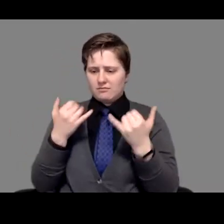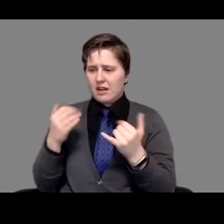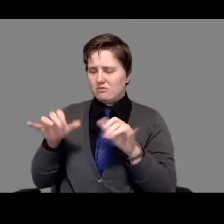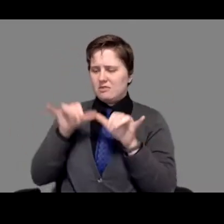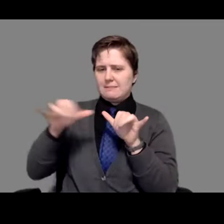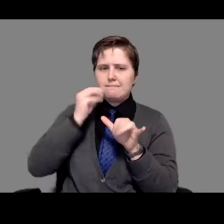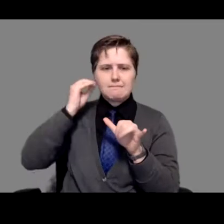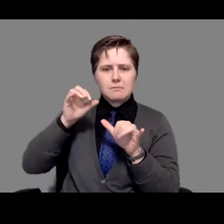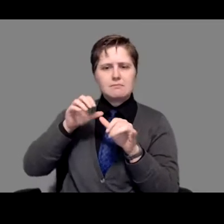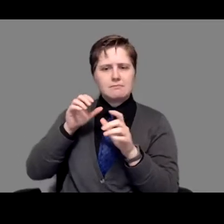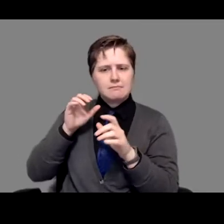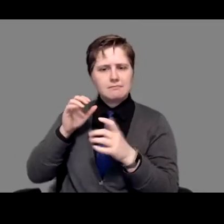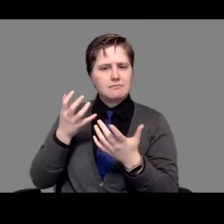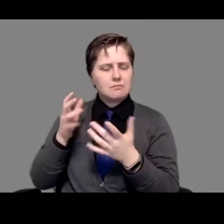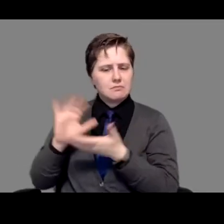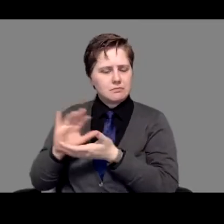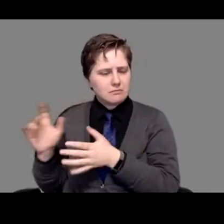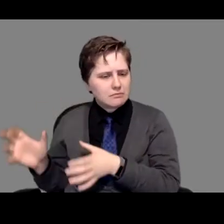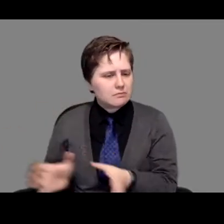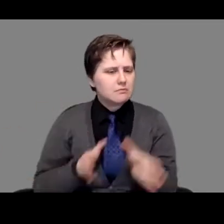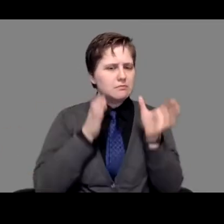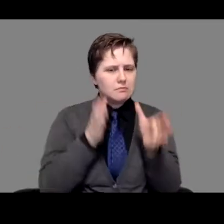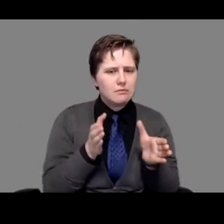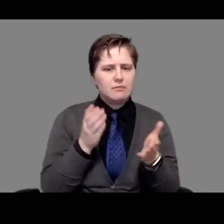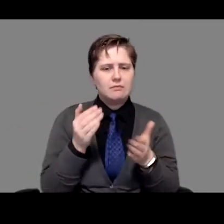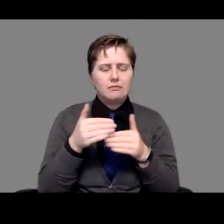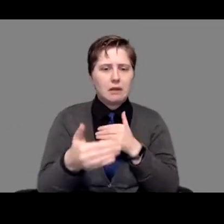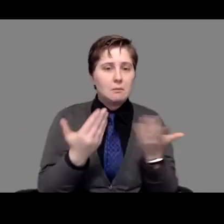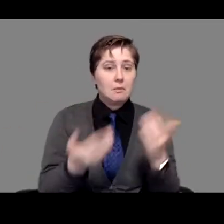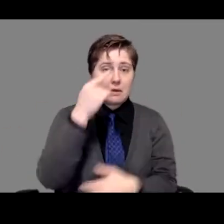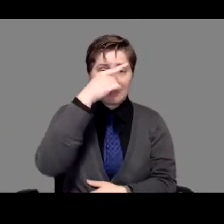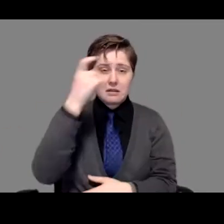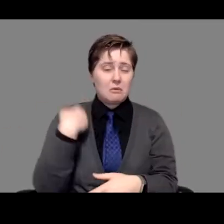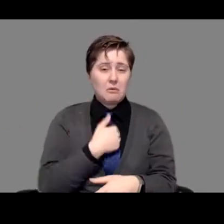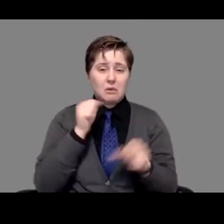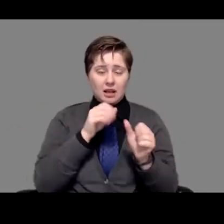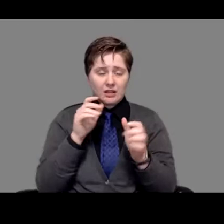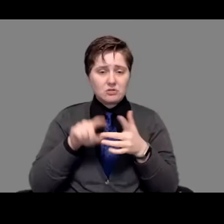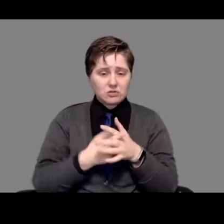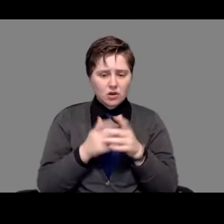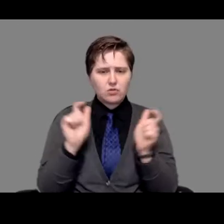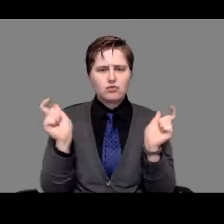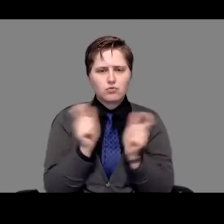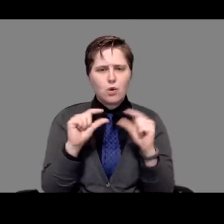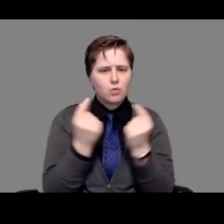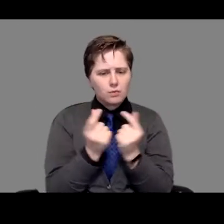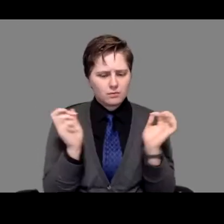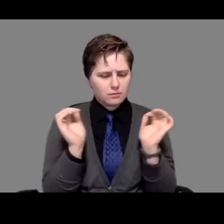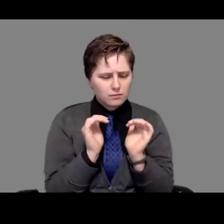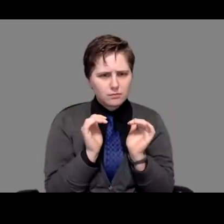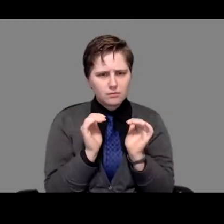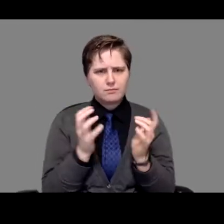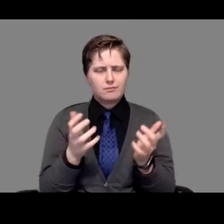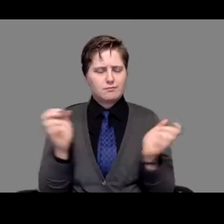shelter-in-place strategy on to the next strategy, maybe this summer, when we can begin to organize in small groups and come back together,